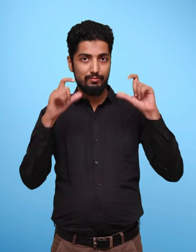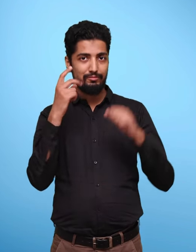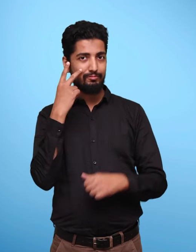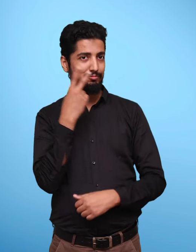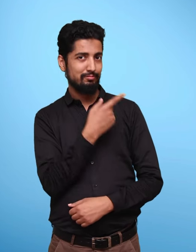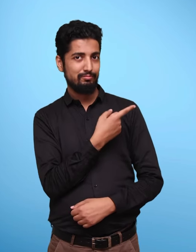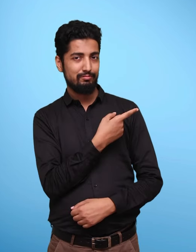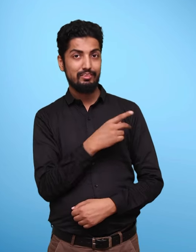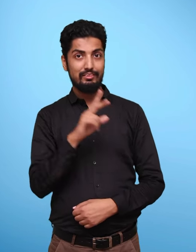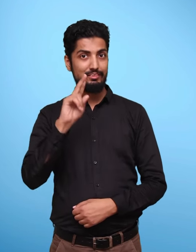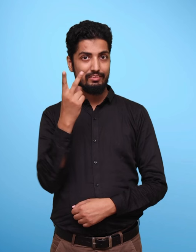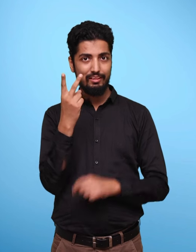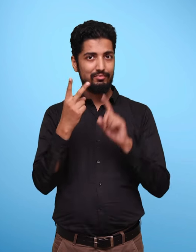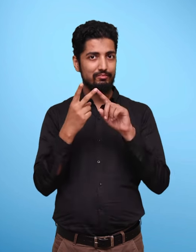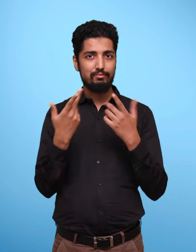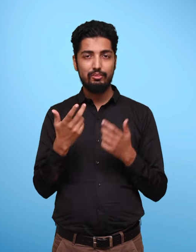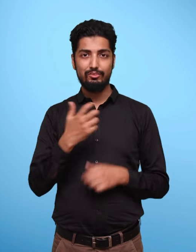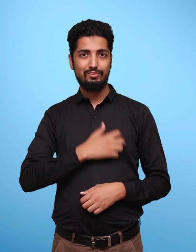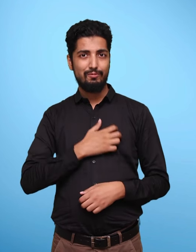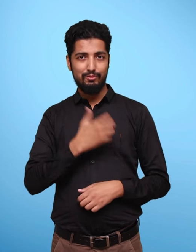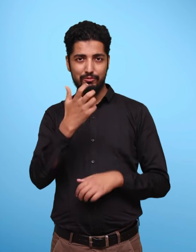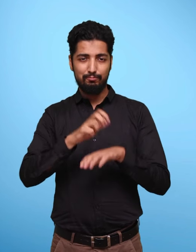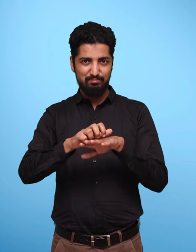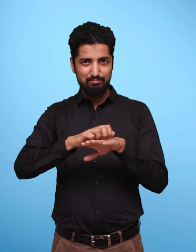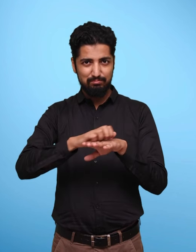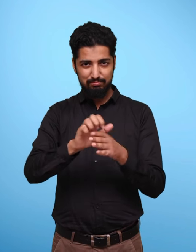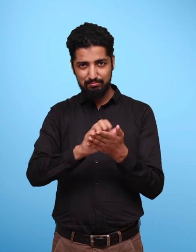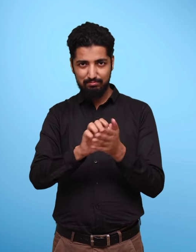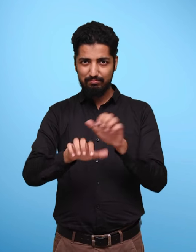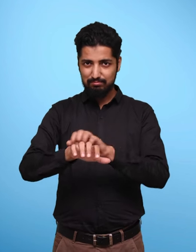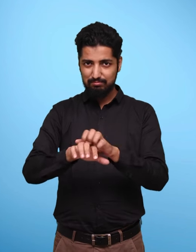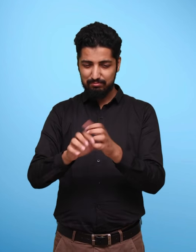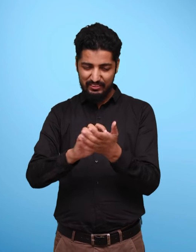This picture shows a boy rubbing soap on his hands.